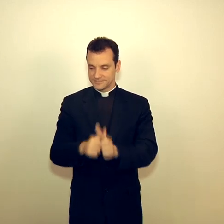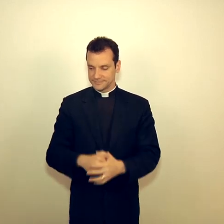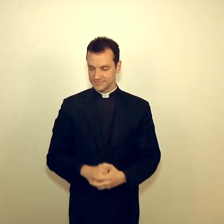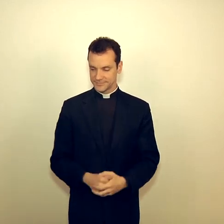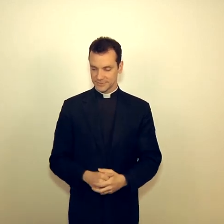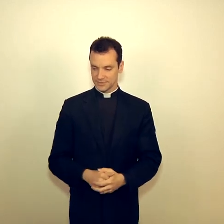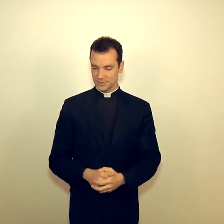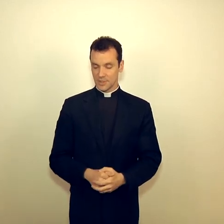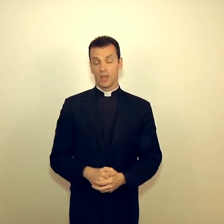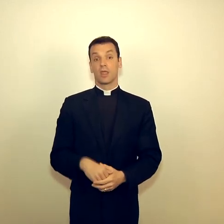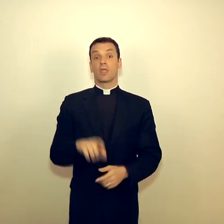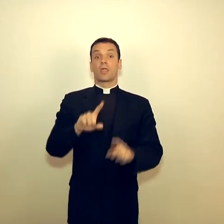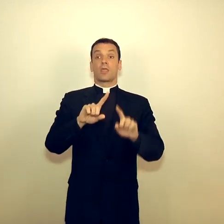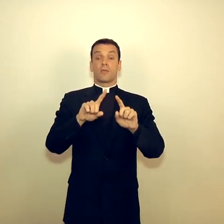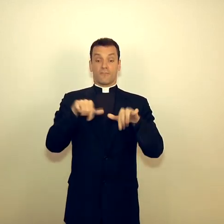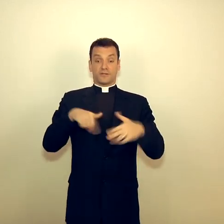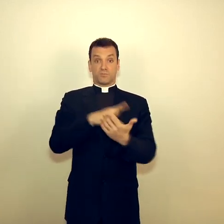this kind of work will